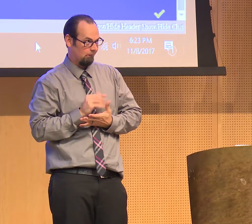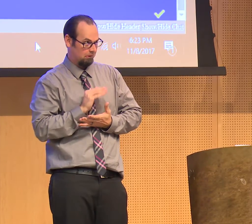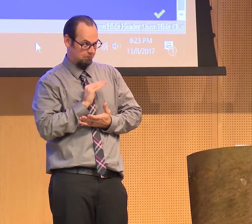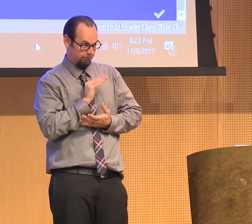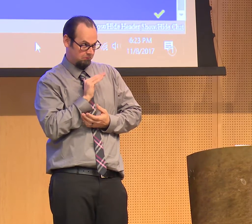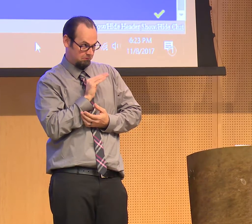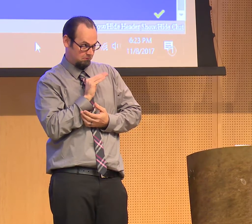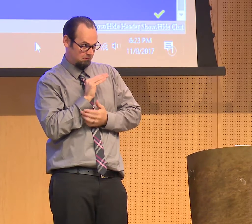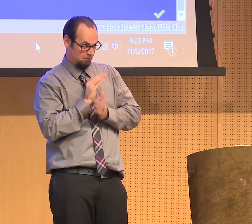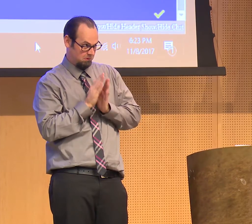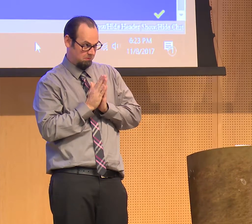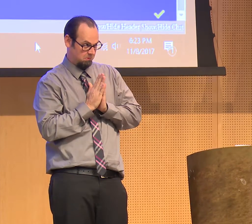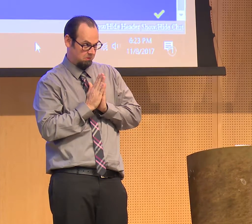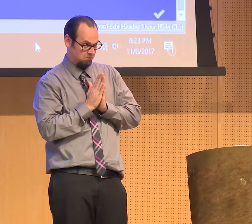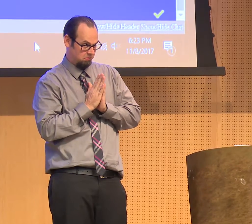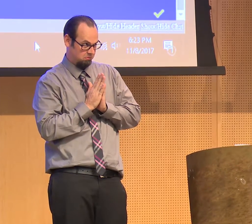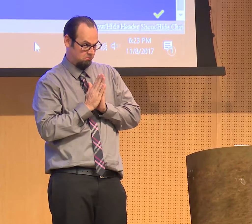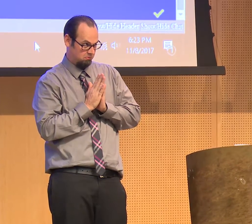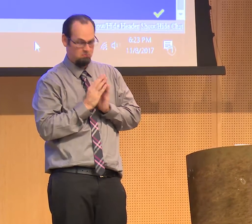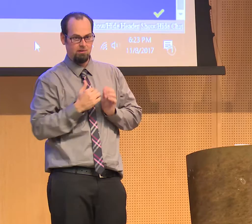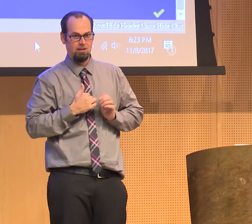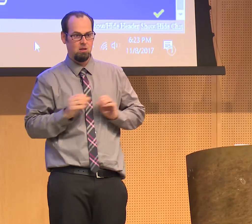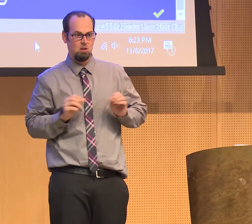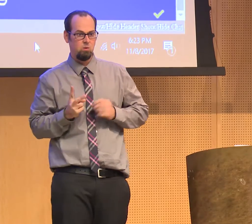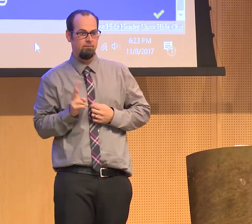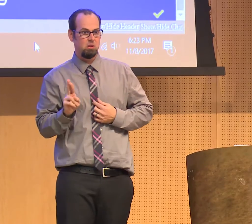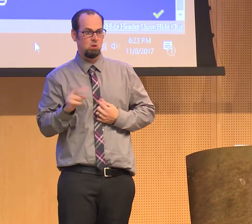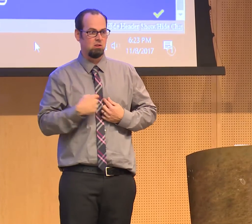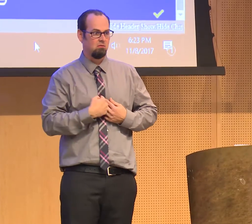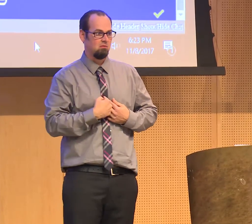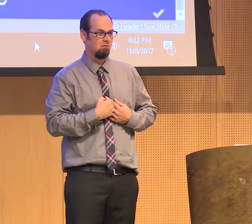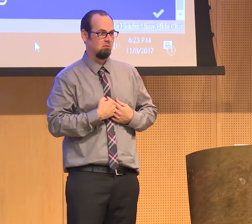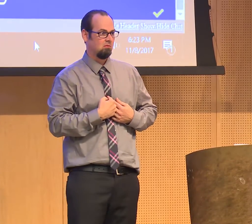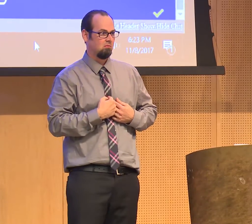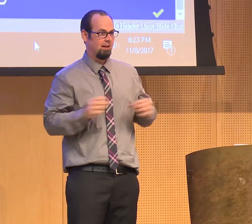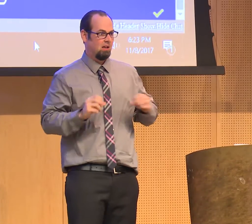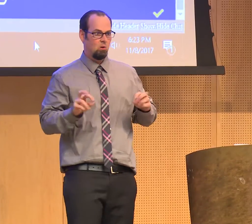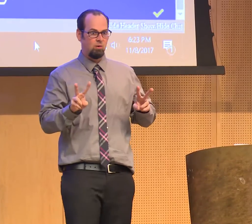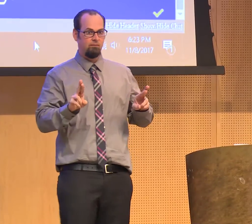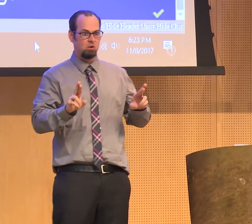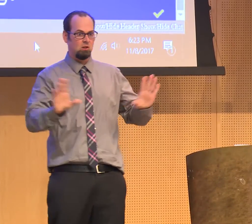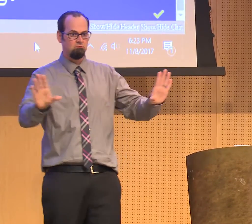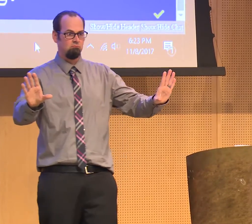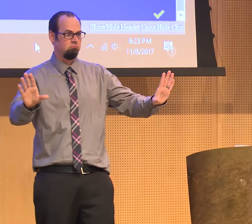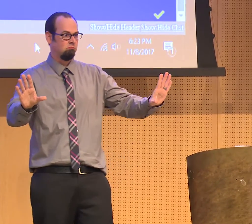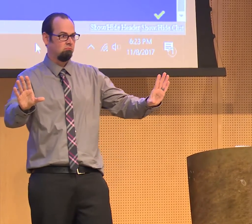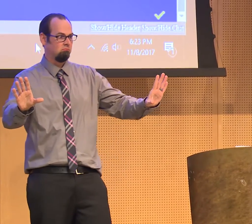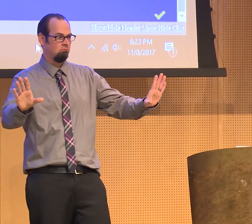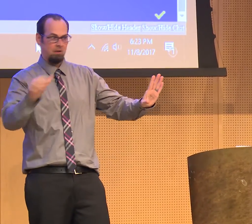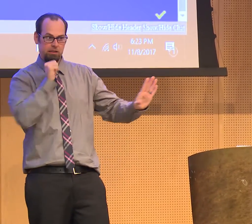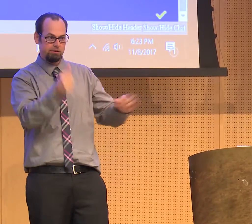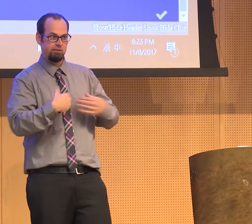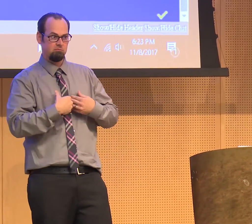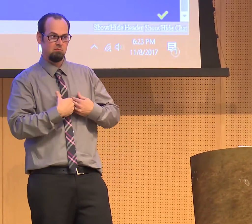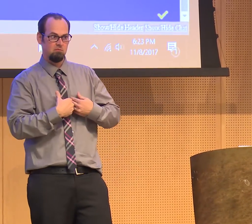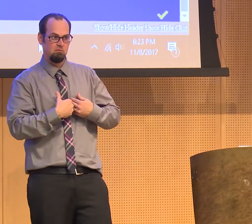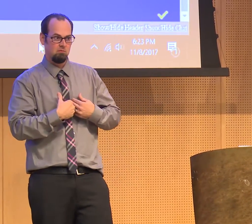And I did ask him. And we had to ask my mother. He said he couldn't just